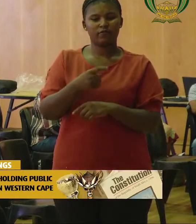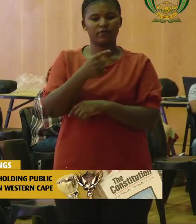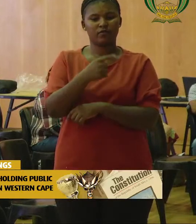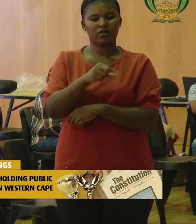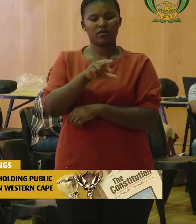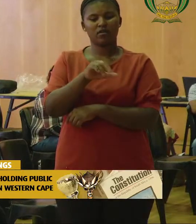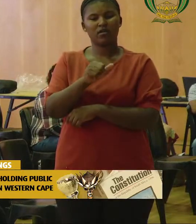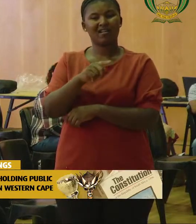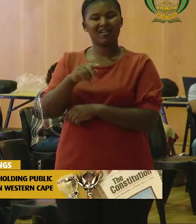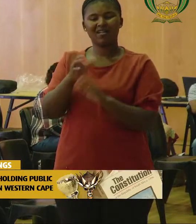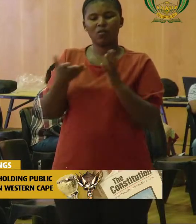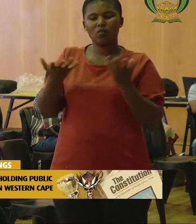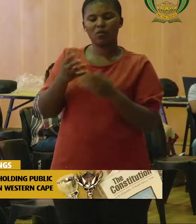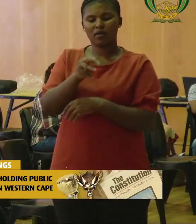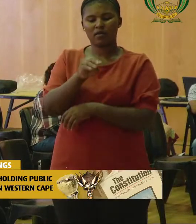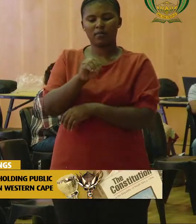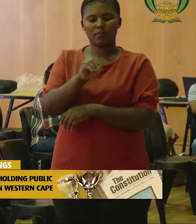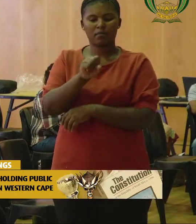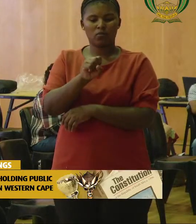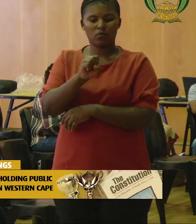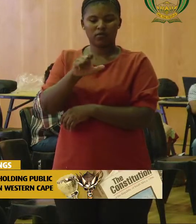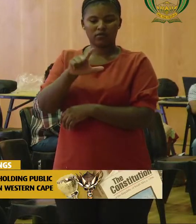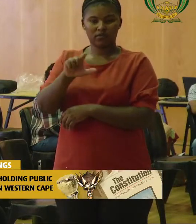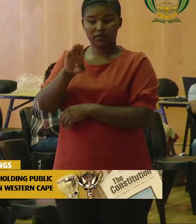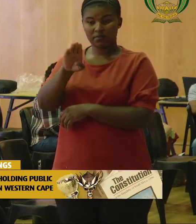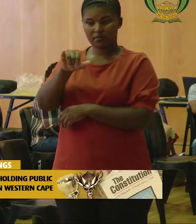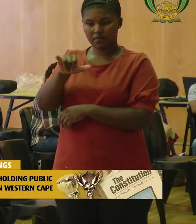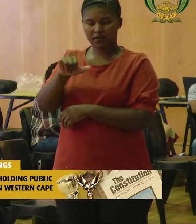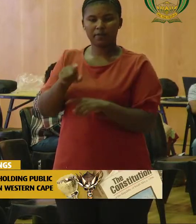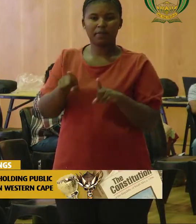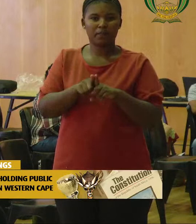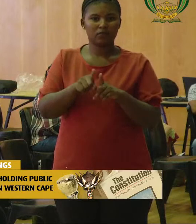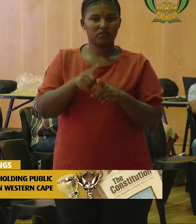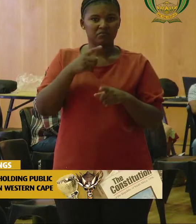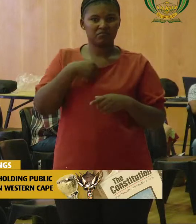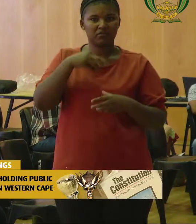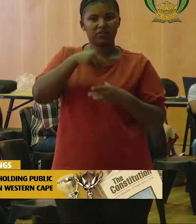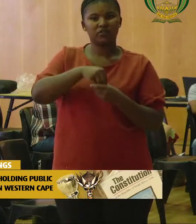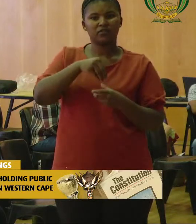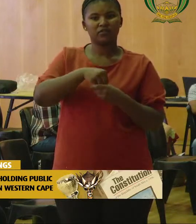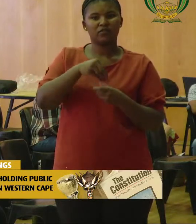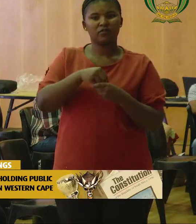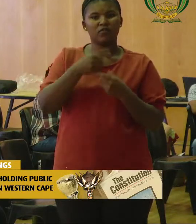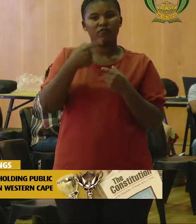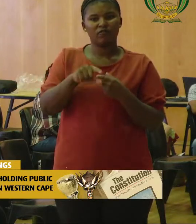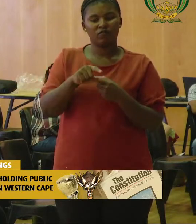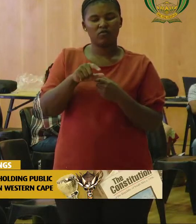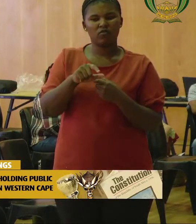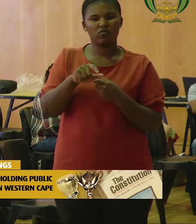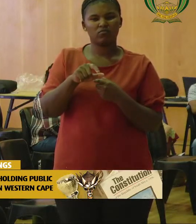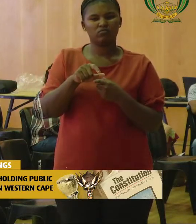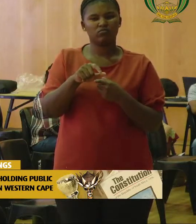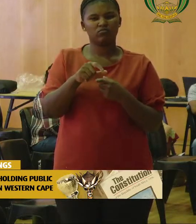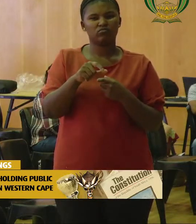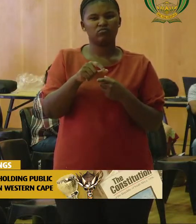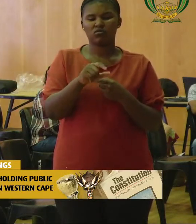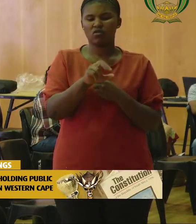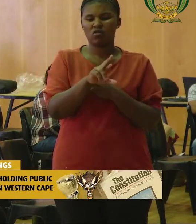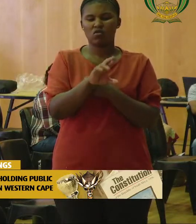Kralje in Mosselbay. I'm also part of the Kurana Royal House in South